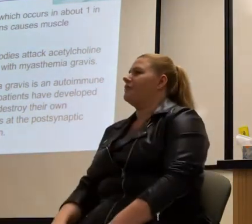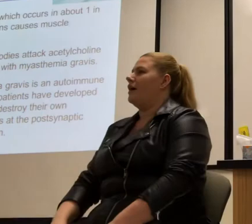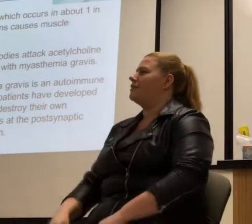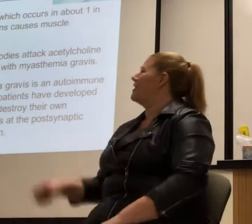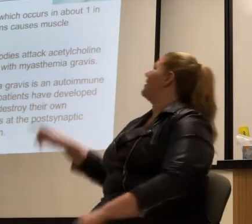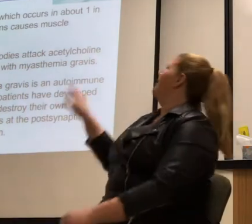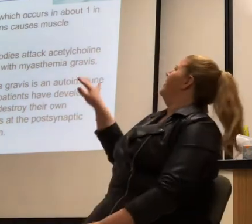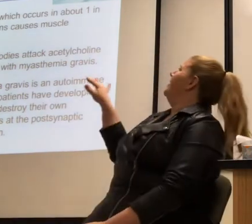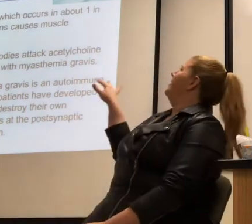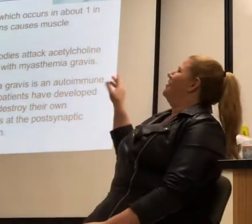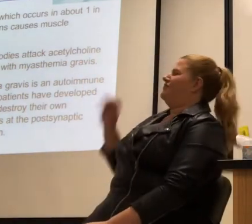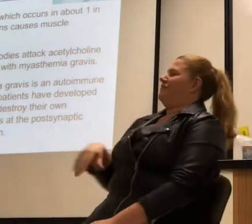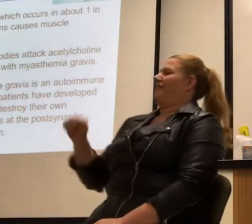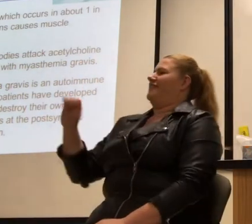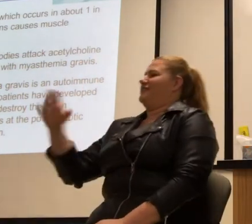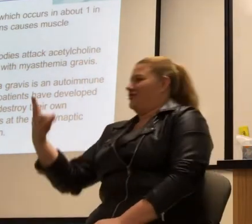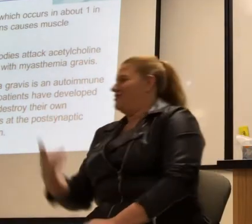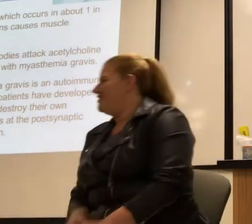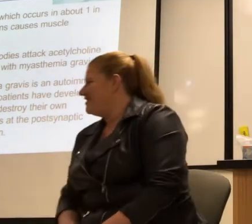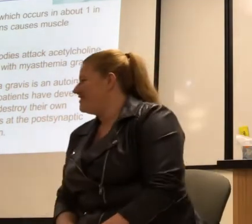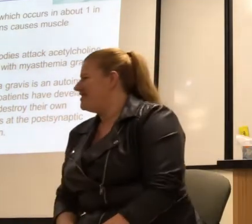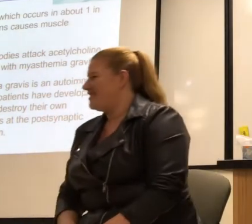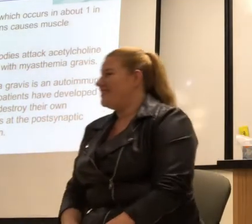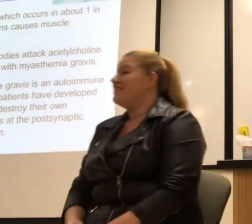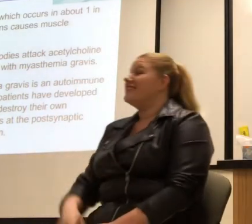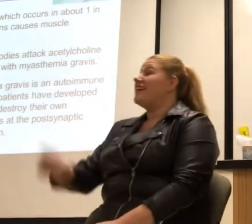As you get your half sheet and return to your seat,